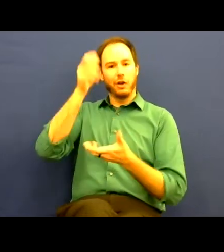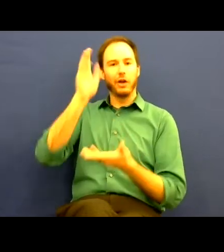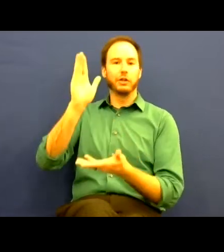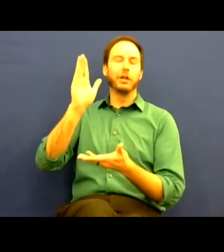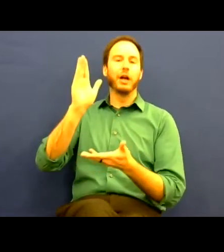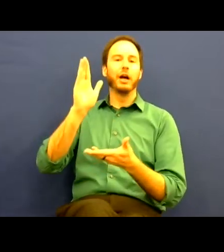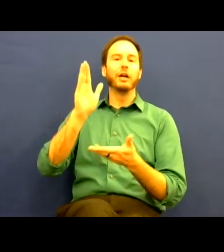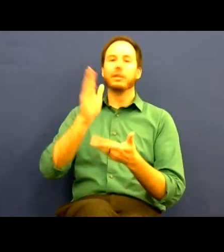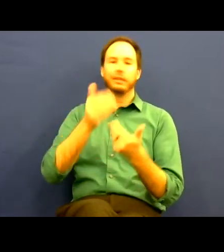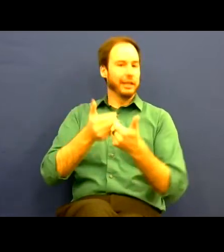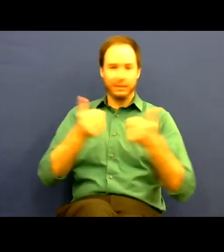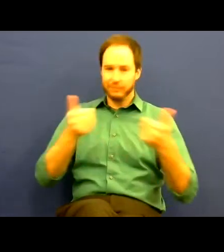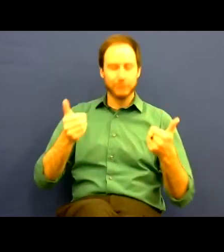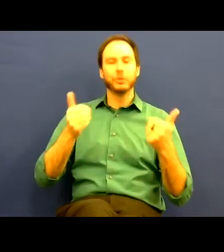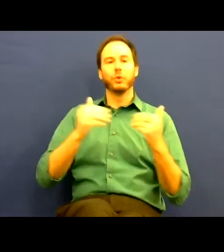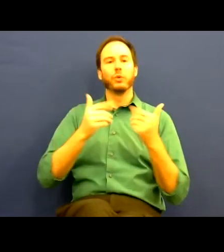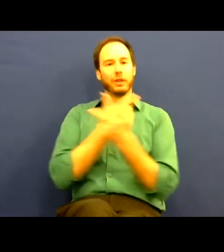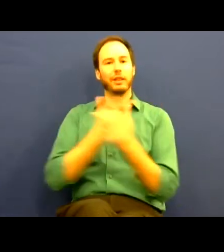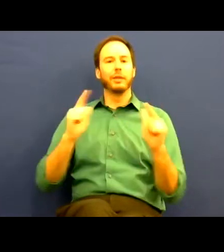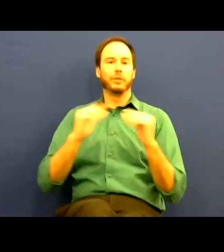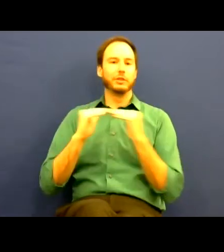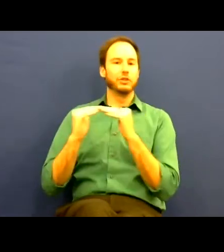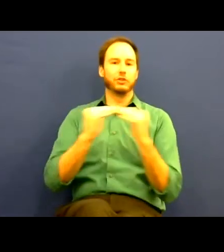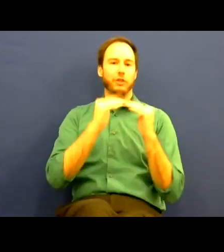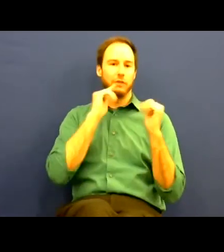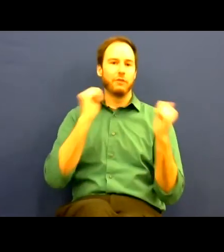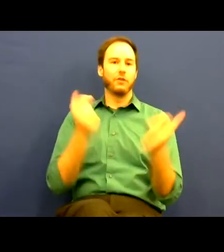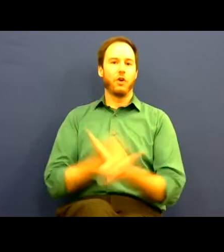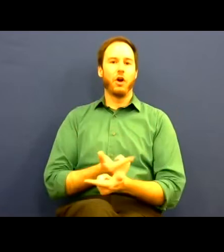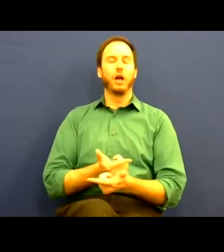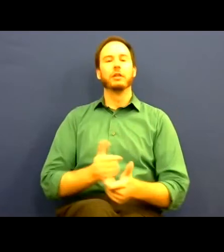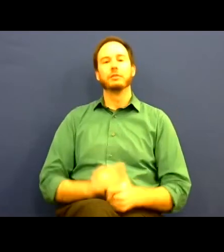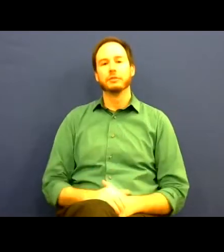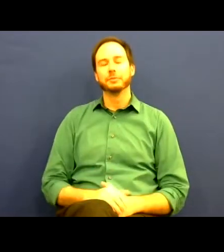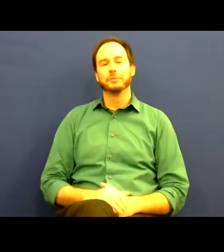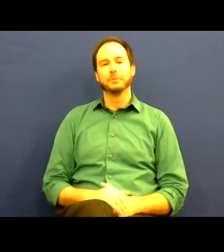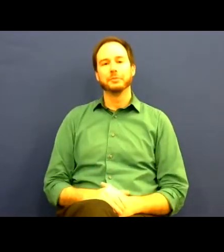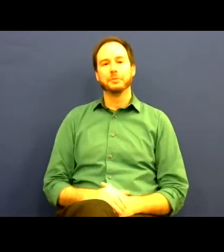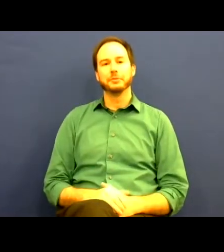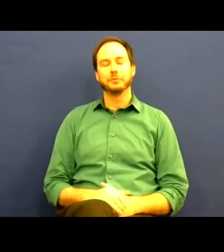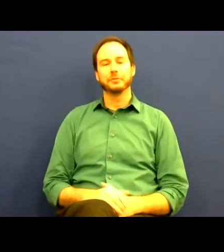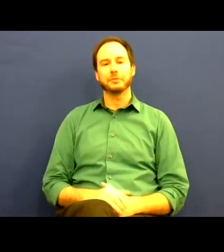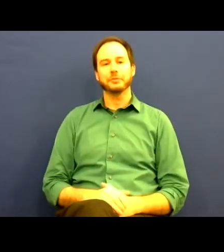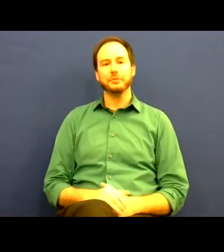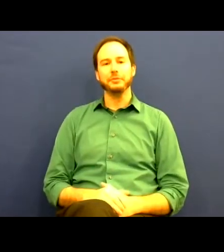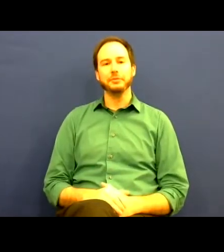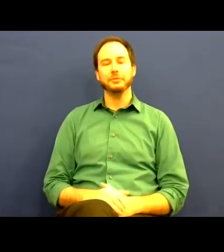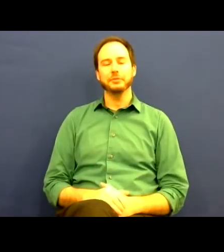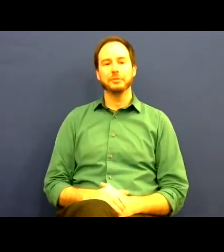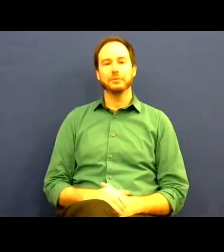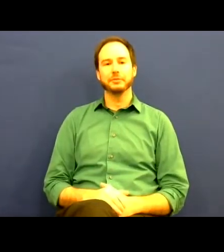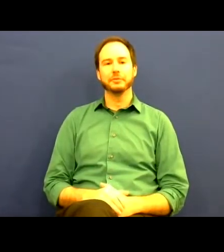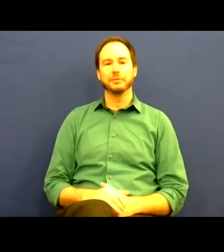nation, under God, indivisible, with liberty and justice for all.